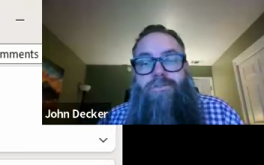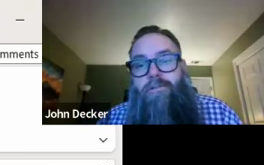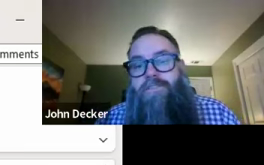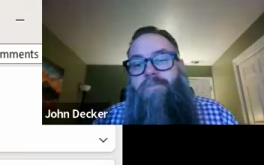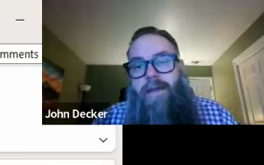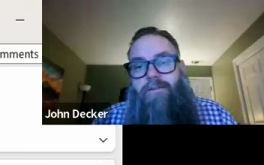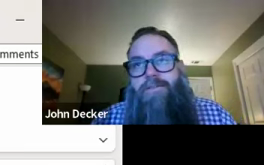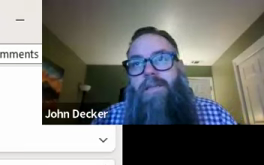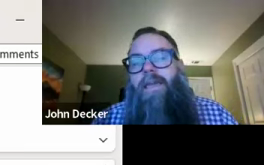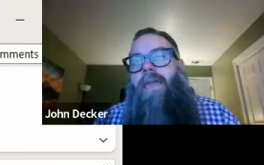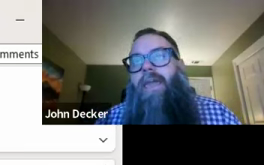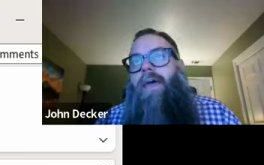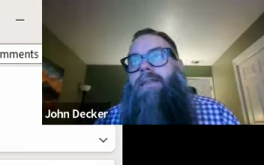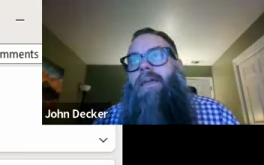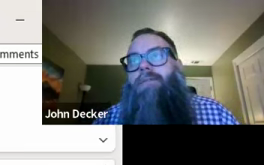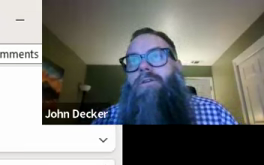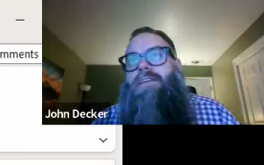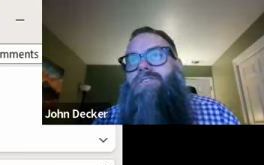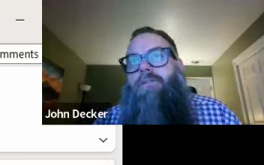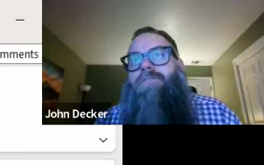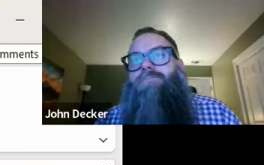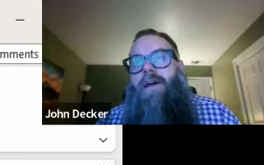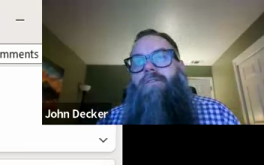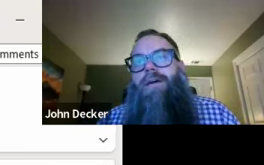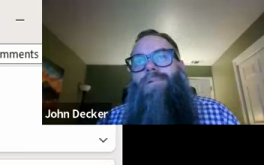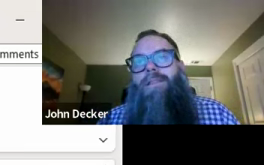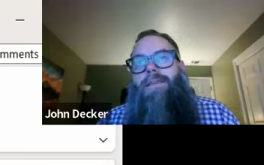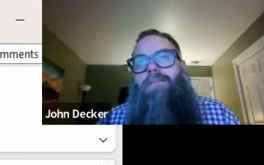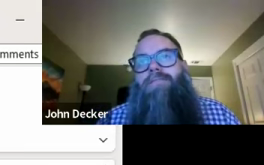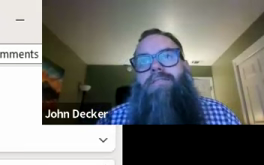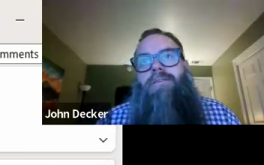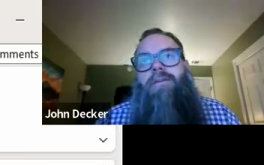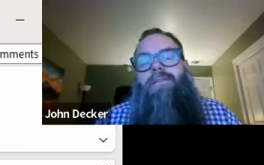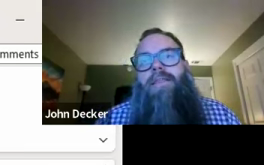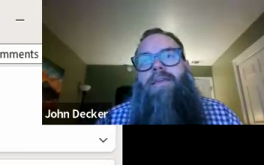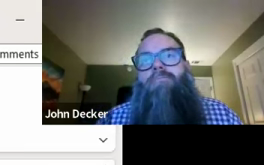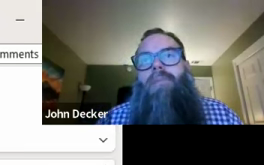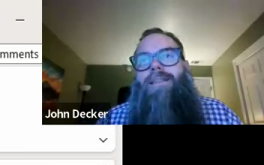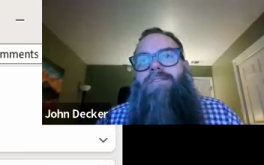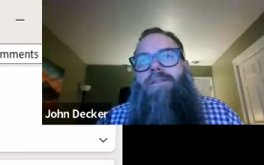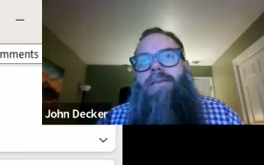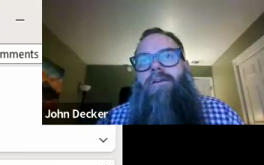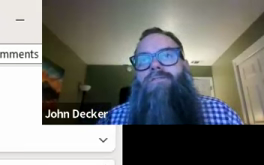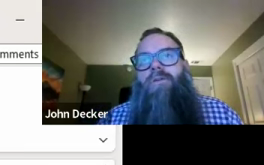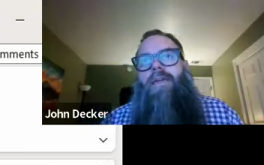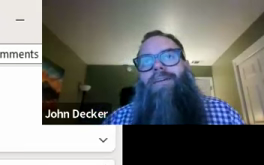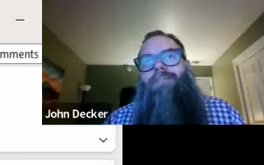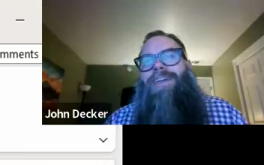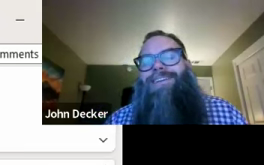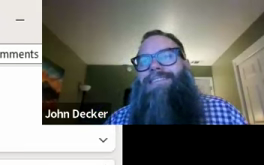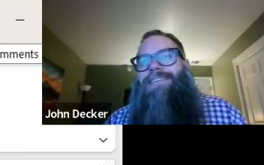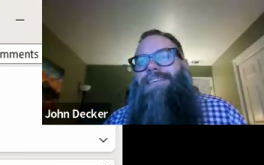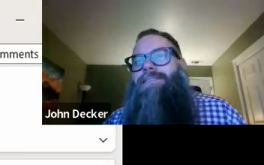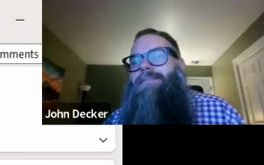to additional service providers. And if there is a service provider that believes that their mileage that they are